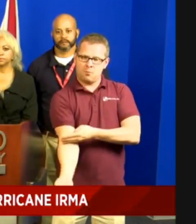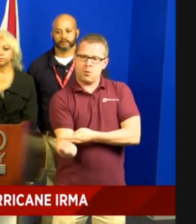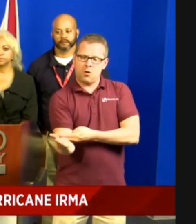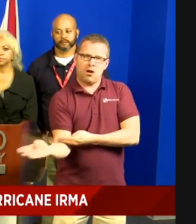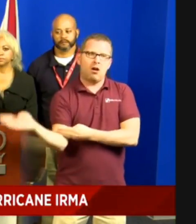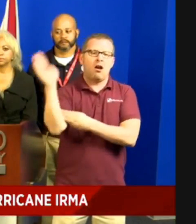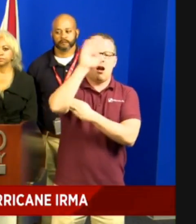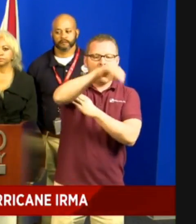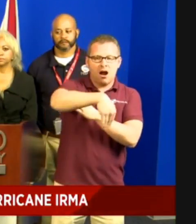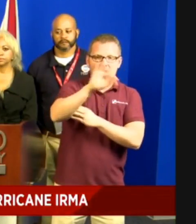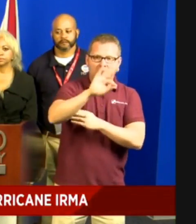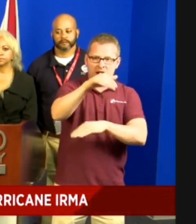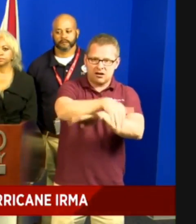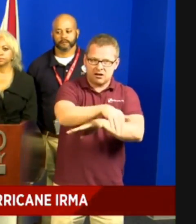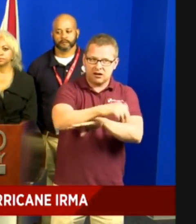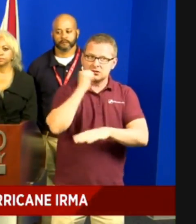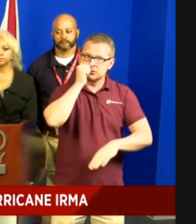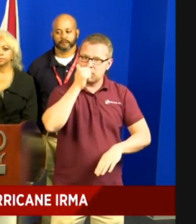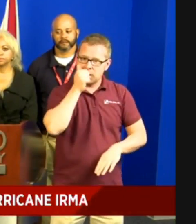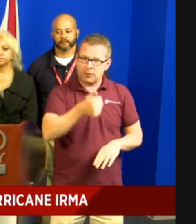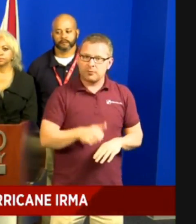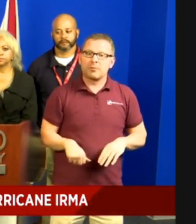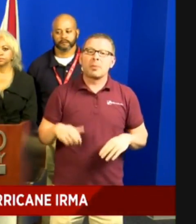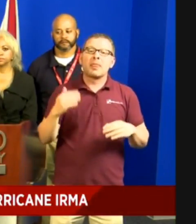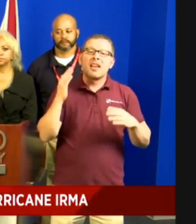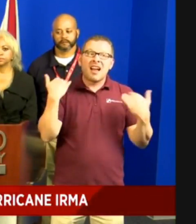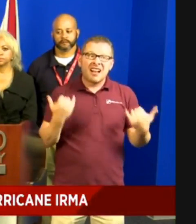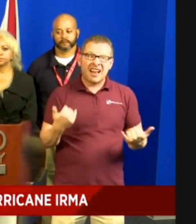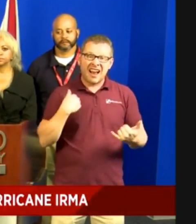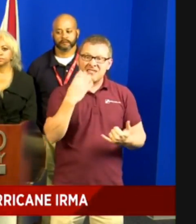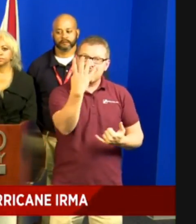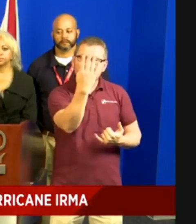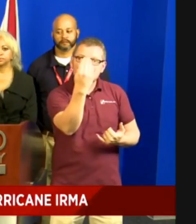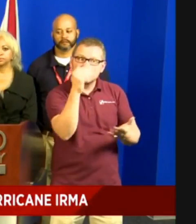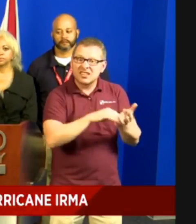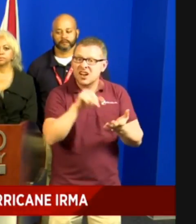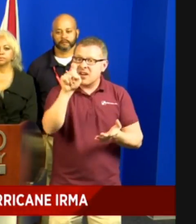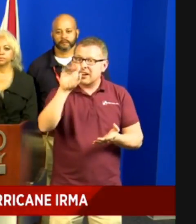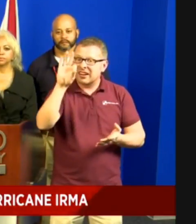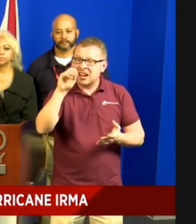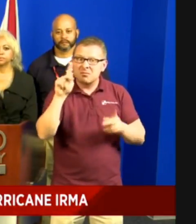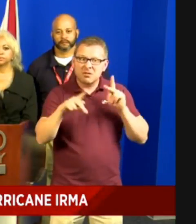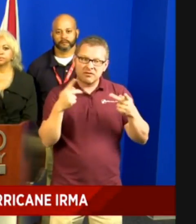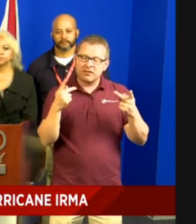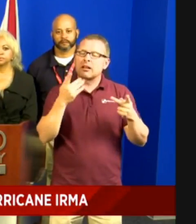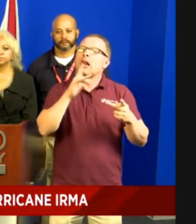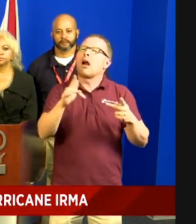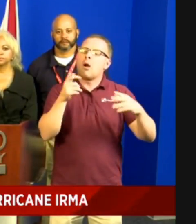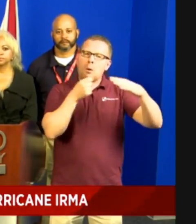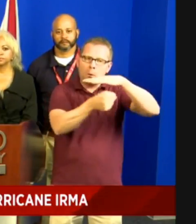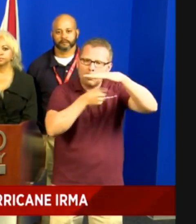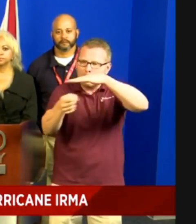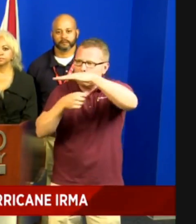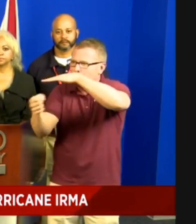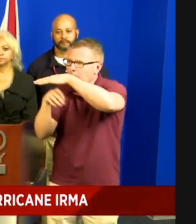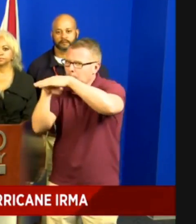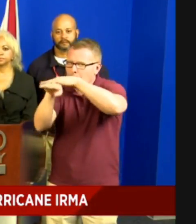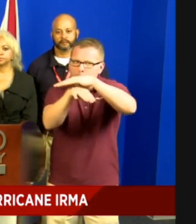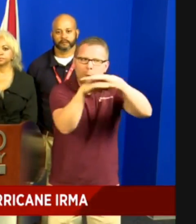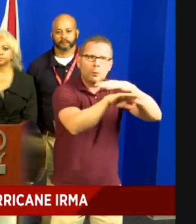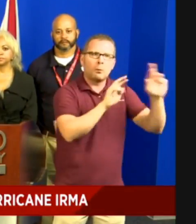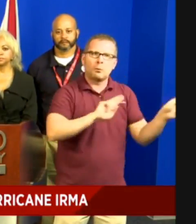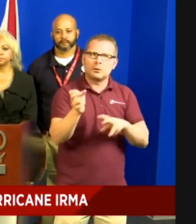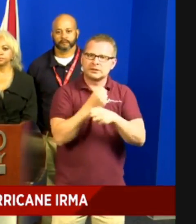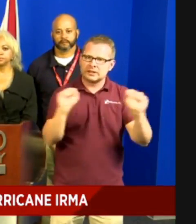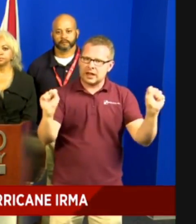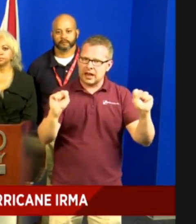have 14,190 residents who have chosen to come to one of our 21 shelters that Broward has opened.